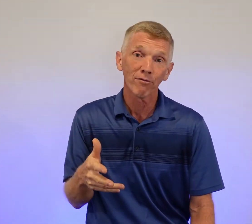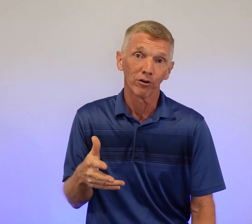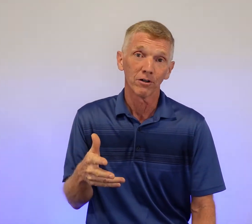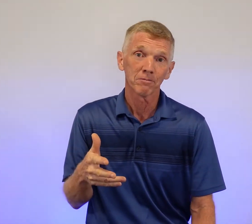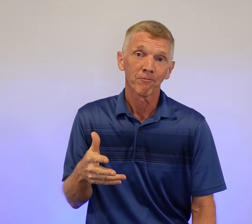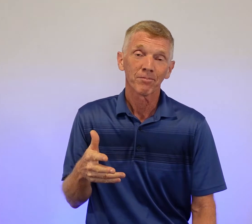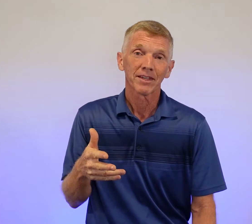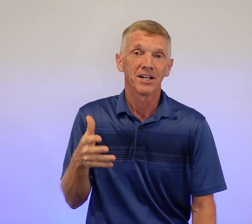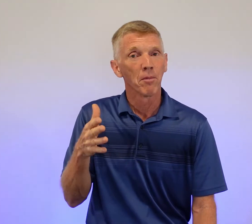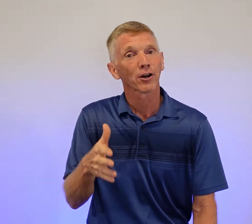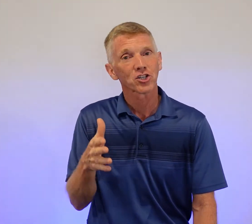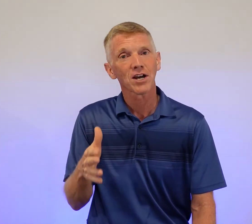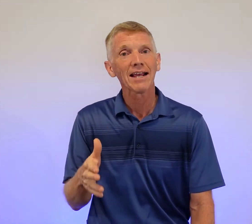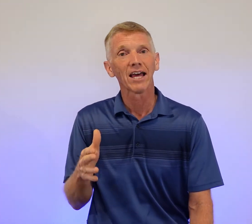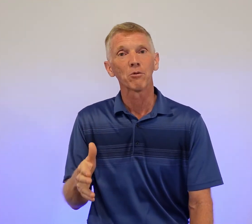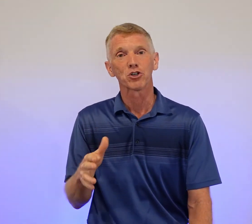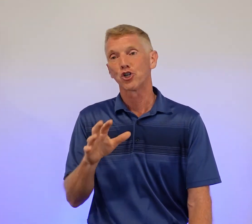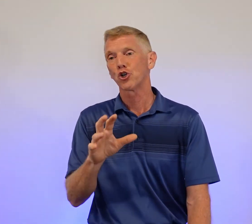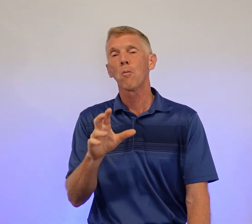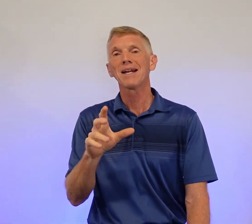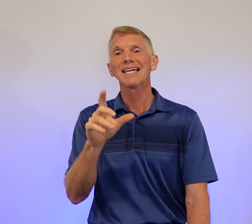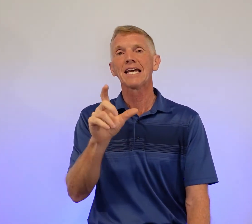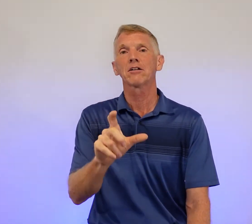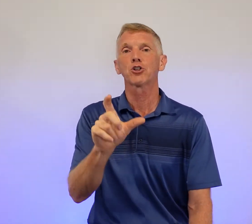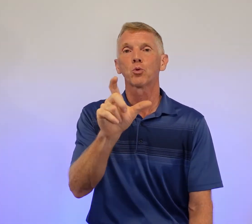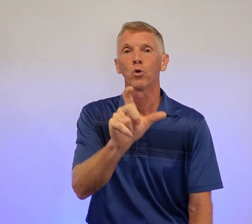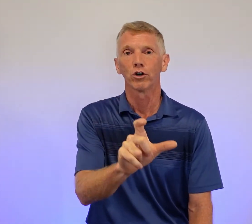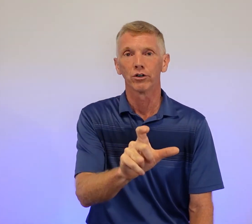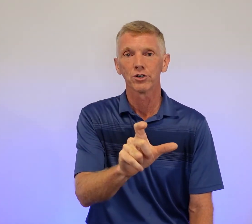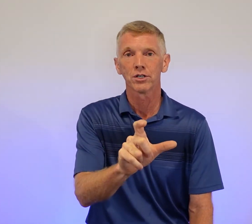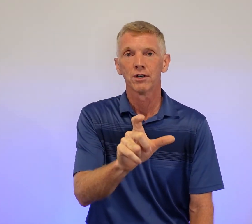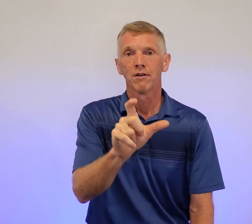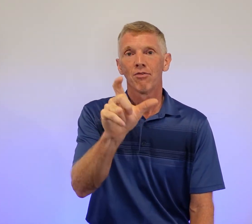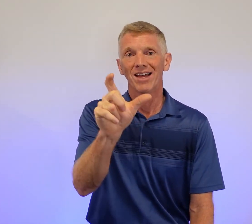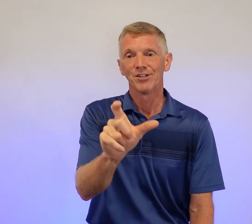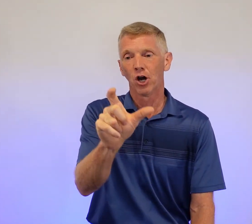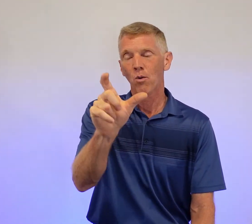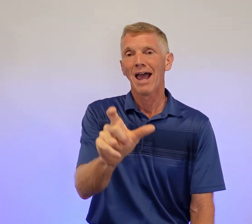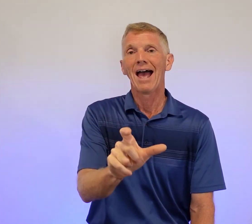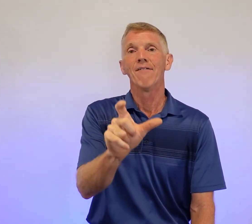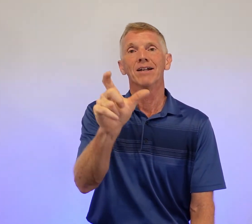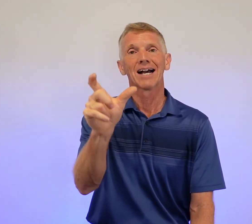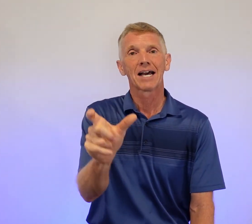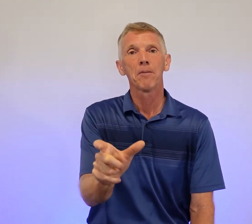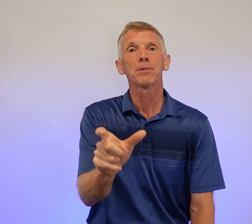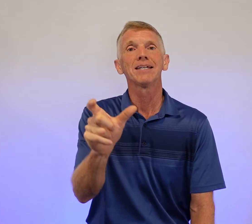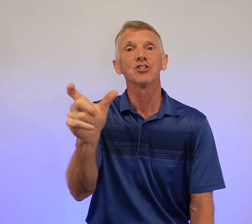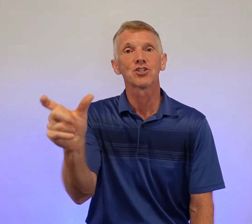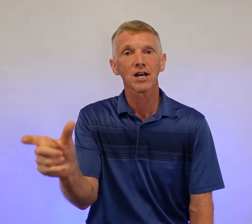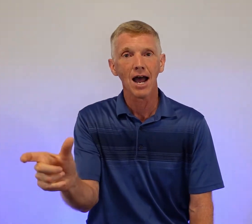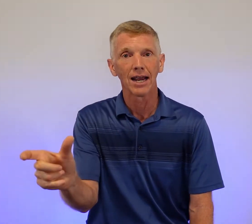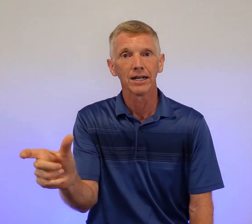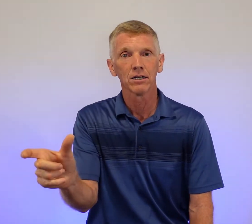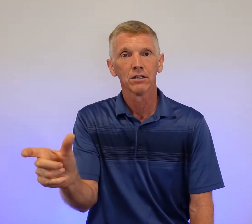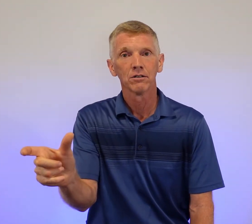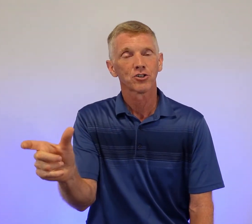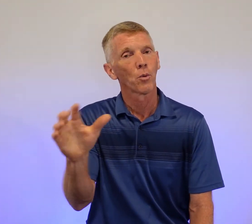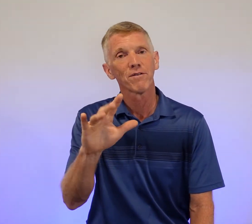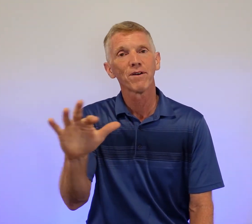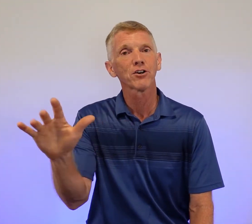However, in American Sign Language, there's so many English words that don't have an accompanying sign, so we fingerspell